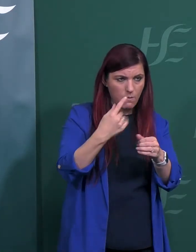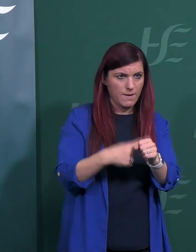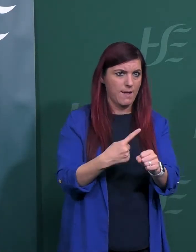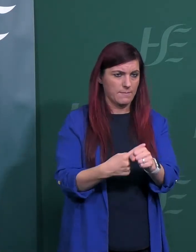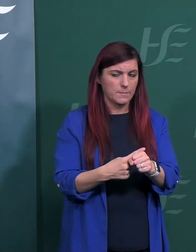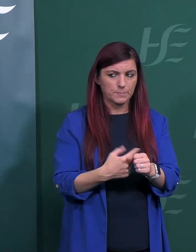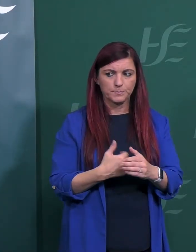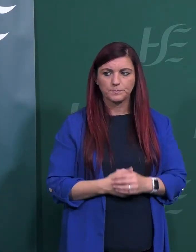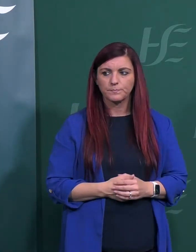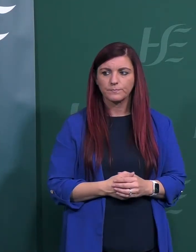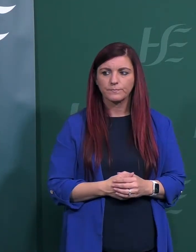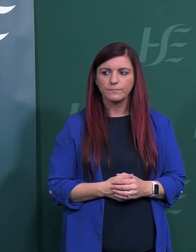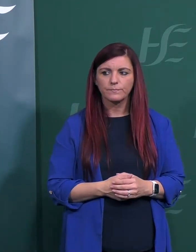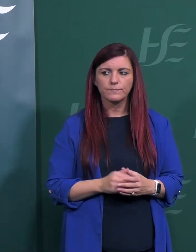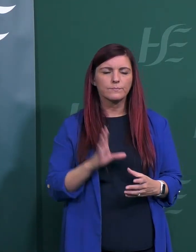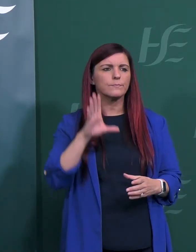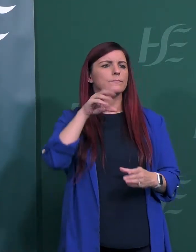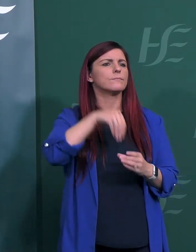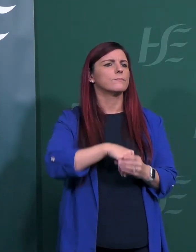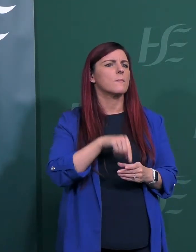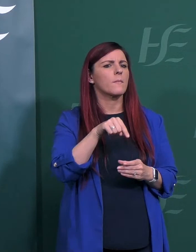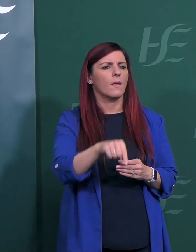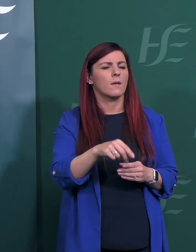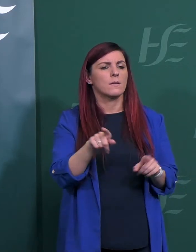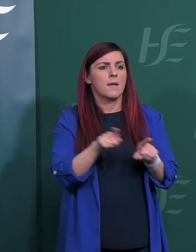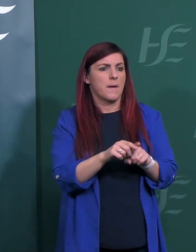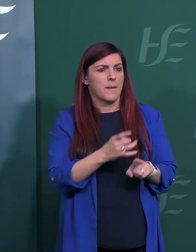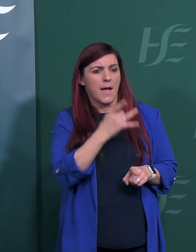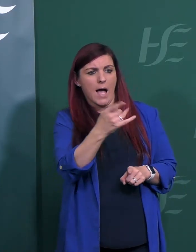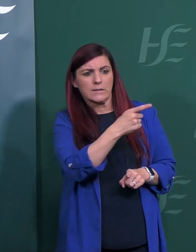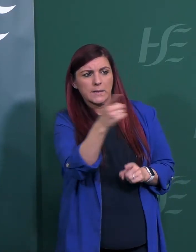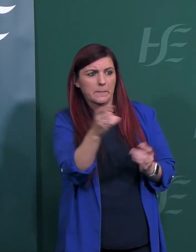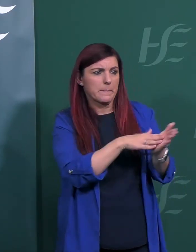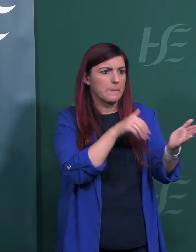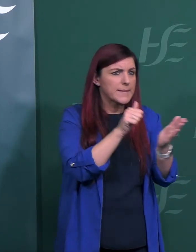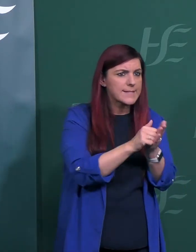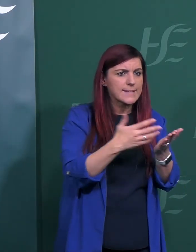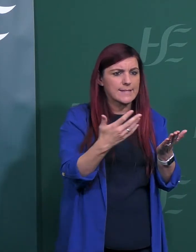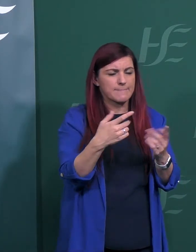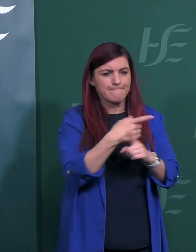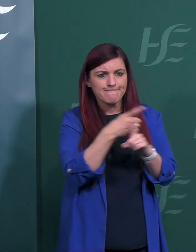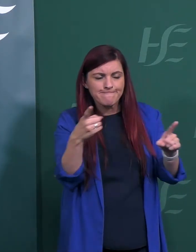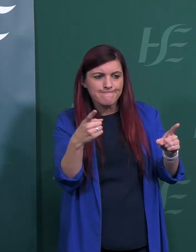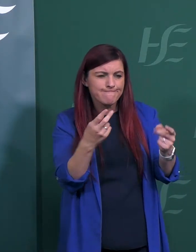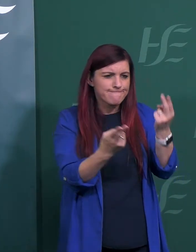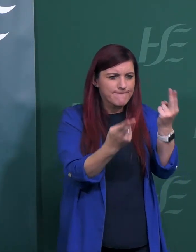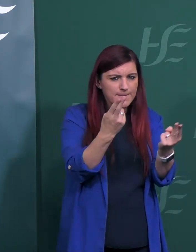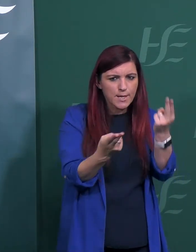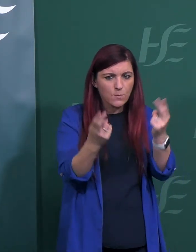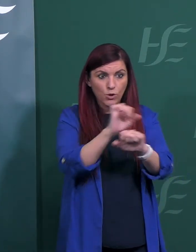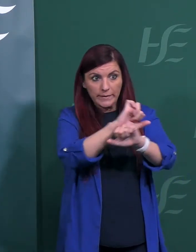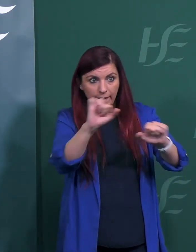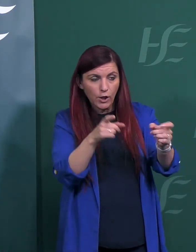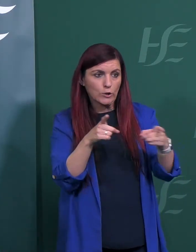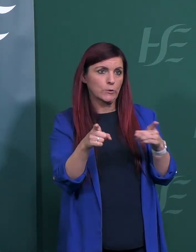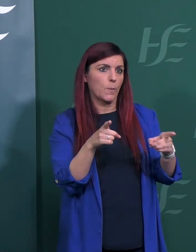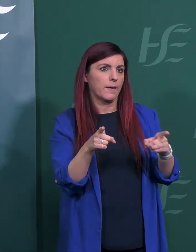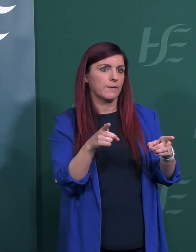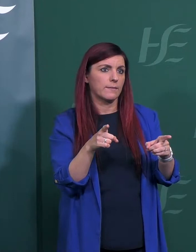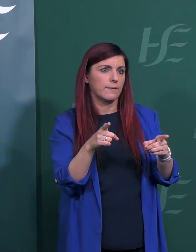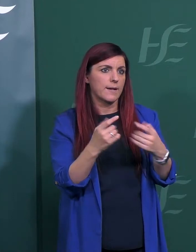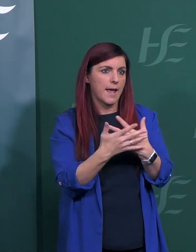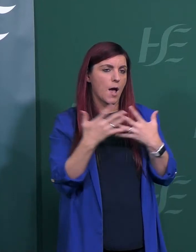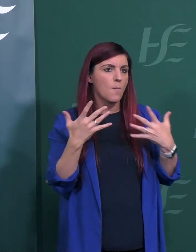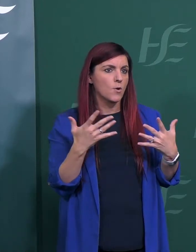As part of that, I would equally make a call to business and enterprise, again, to reassess what they are doing and the level of what they are doing